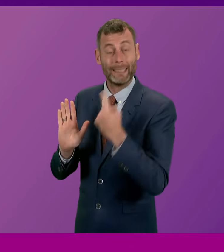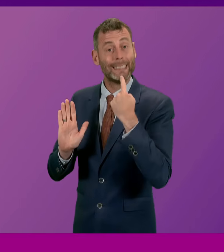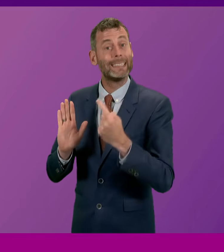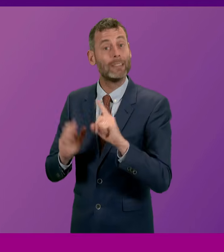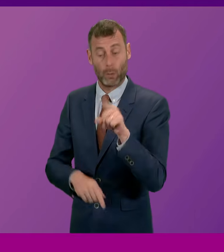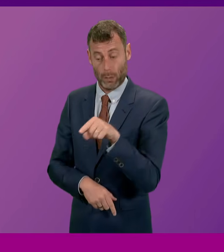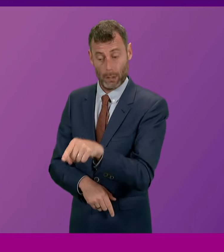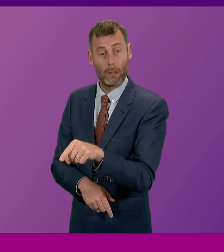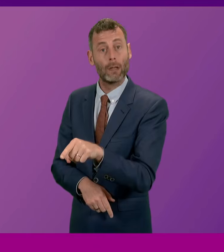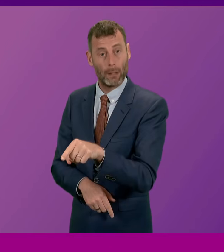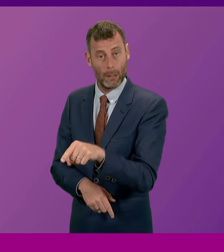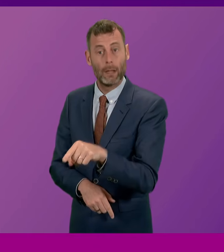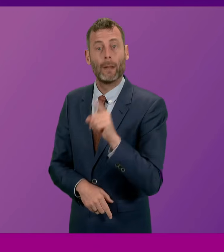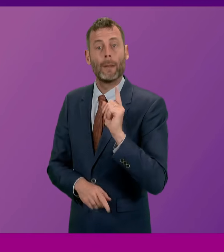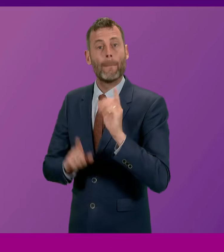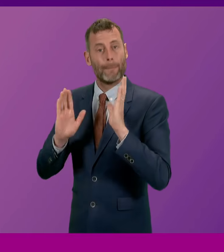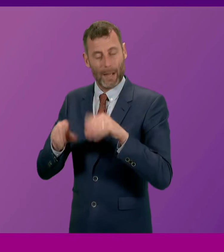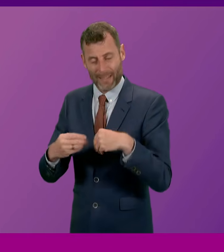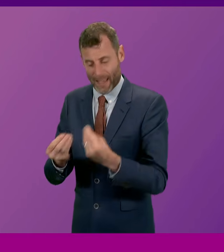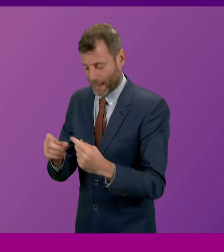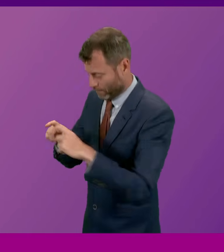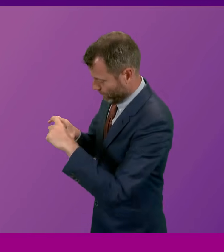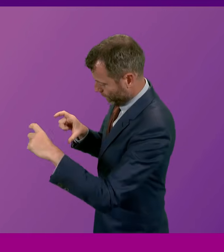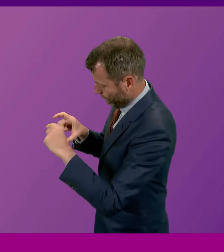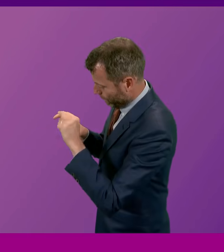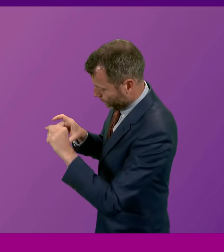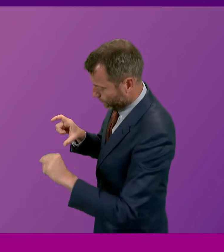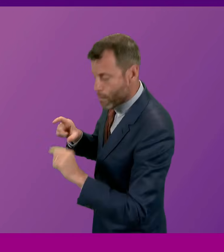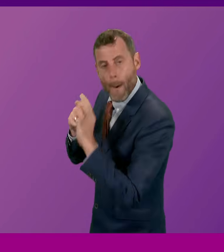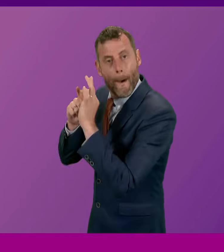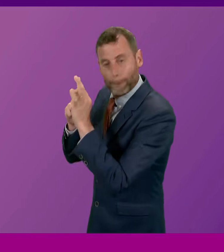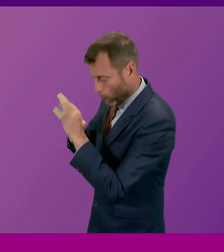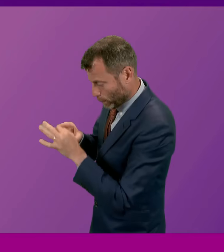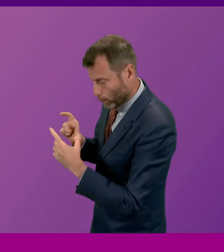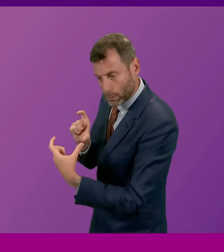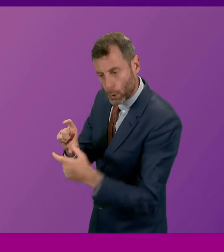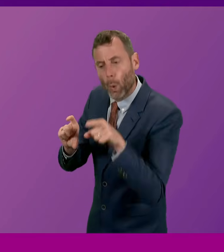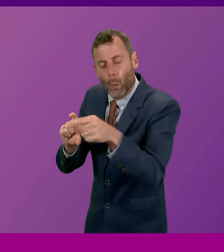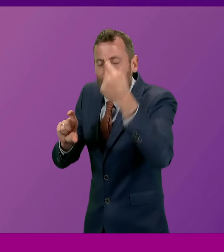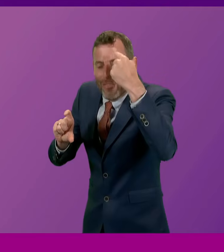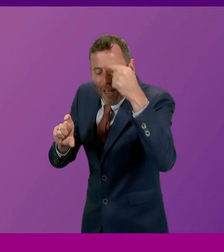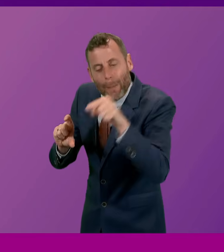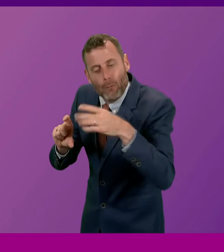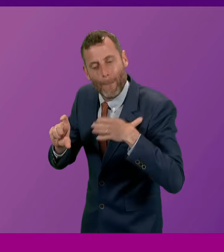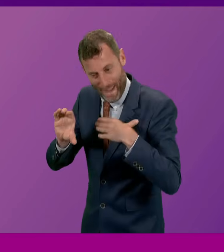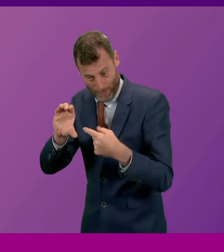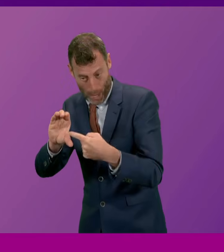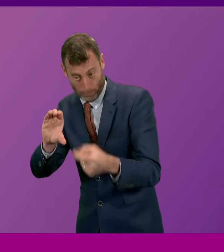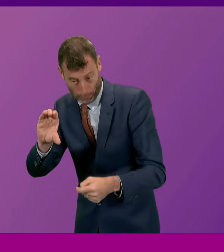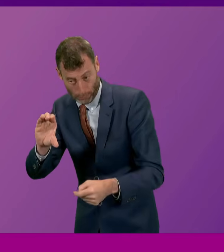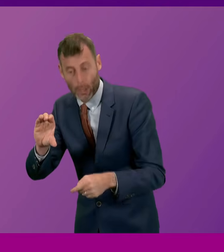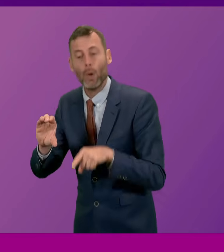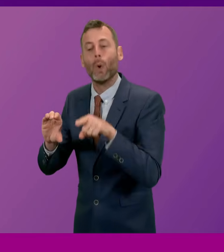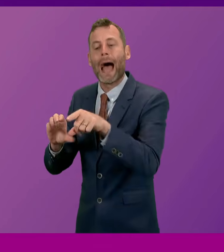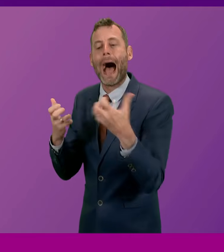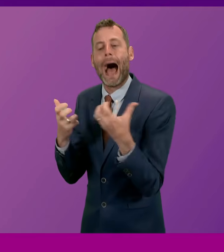pupils laminated bullet points, telling them to think about their behaviour. And it also suggests the way to